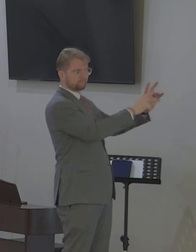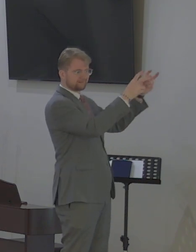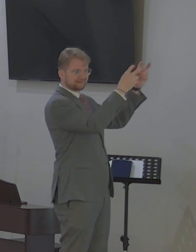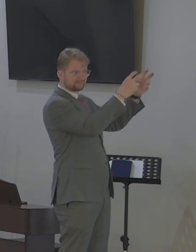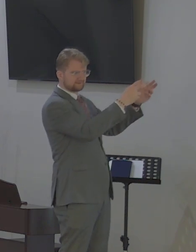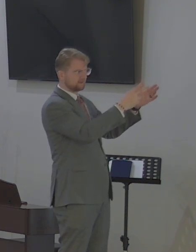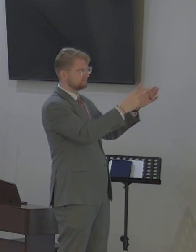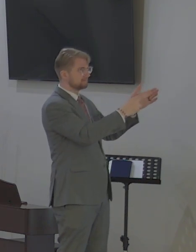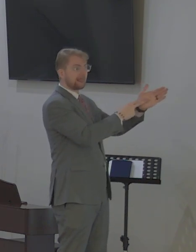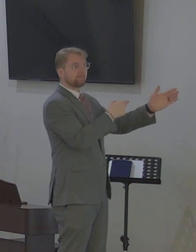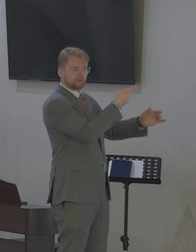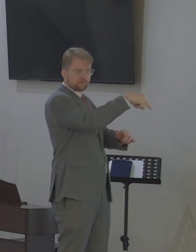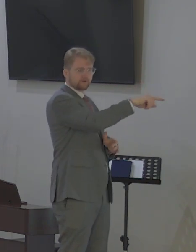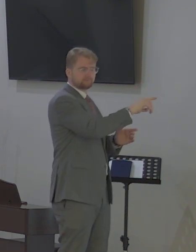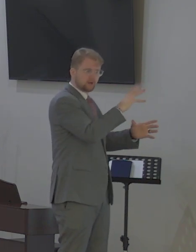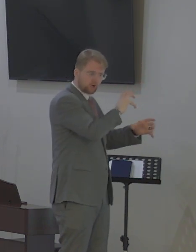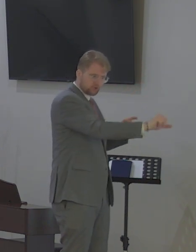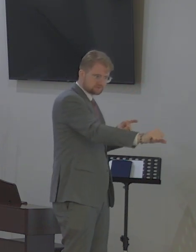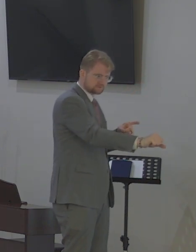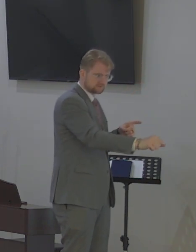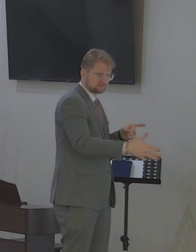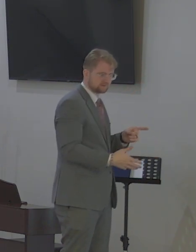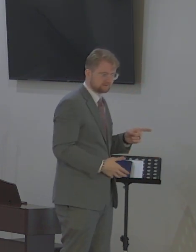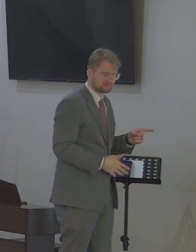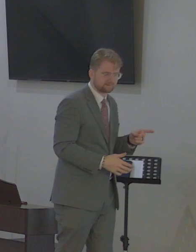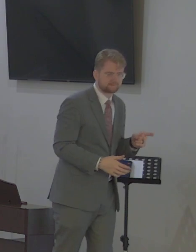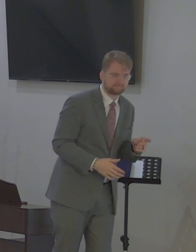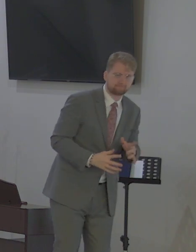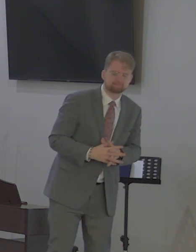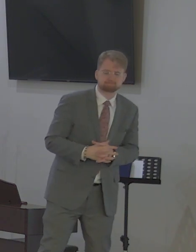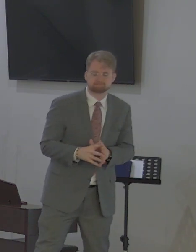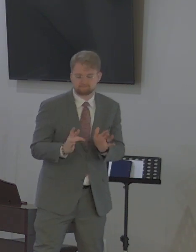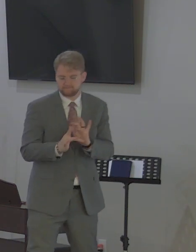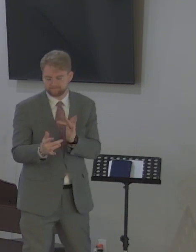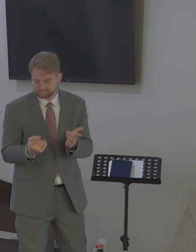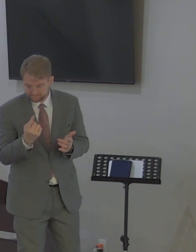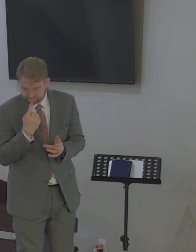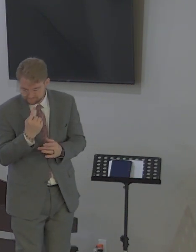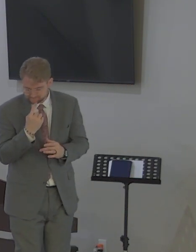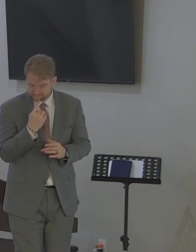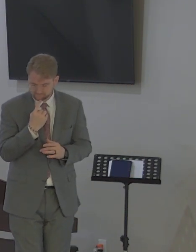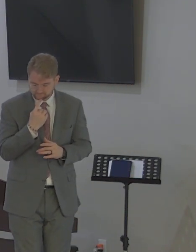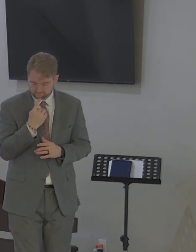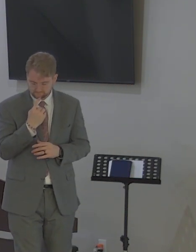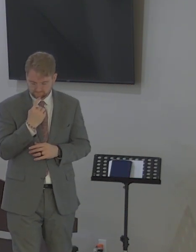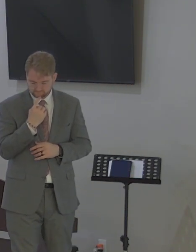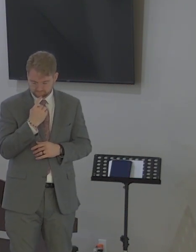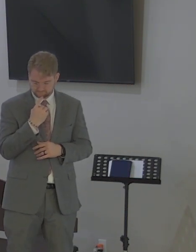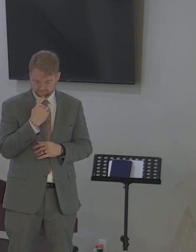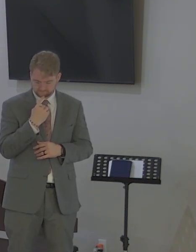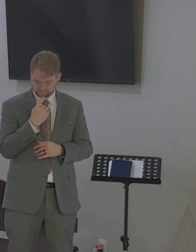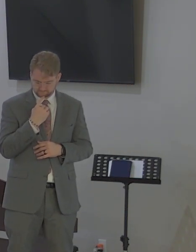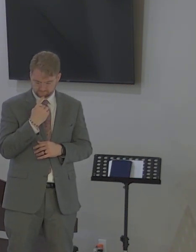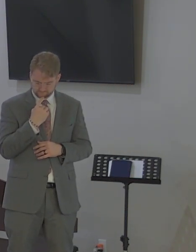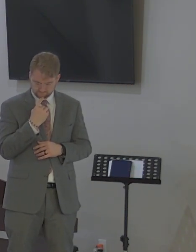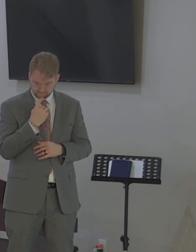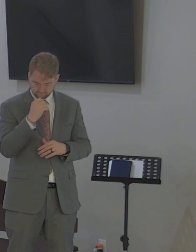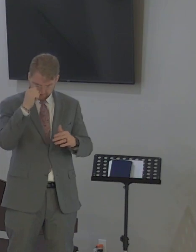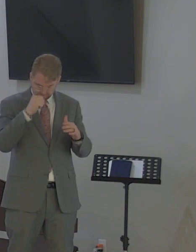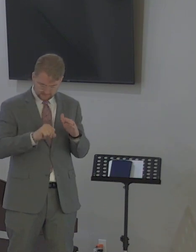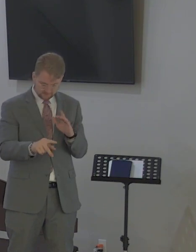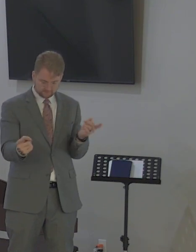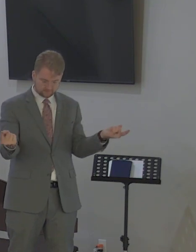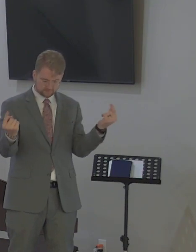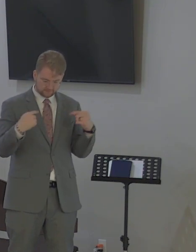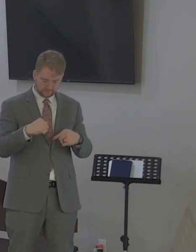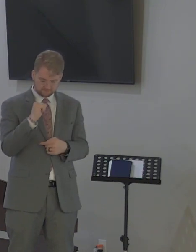1 Samuel chapter 13, verse 8 says this. He tarried 7 days according to the set time that Samuel had appointed, but Samuel came not